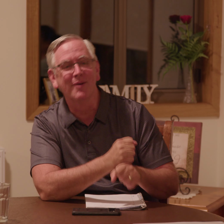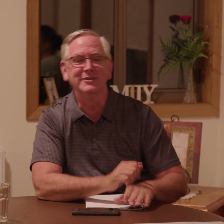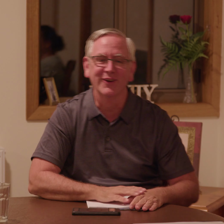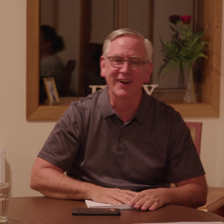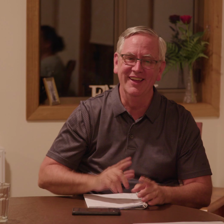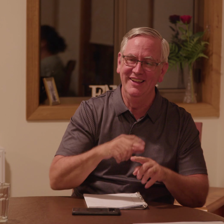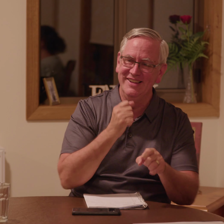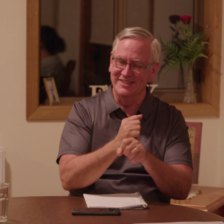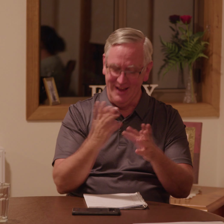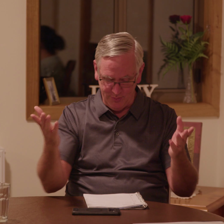E.g. example.